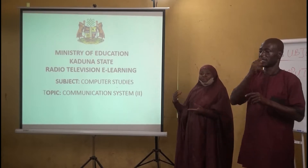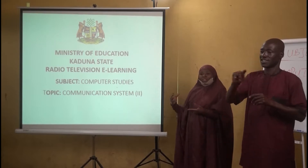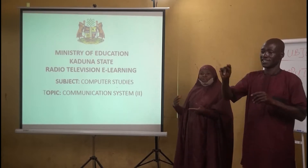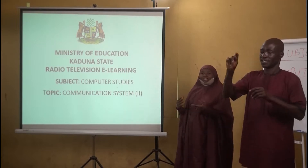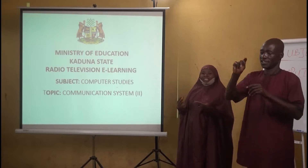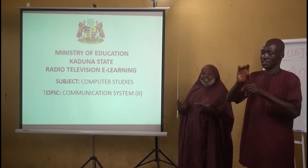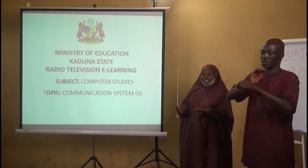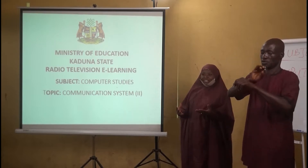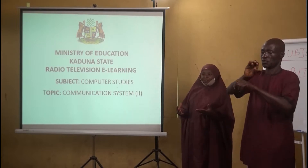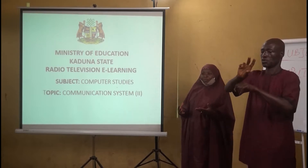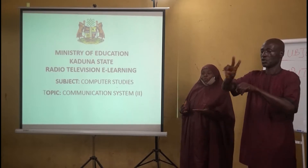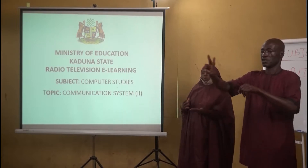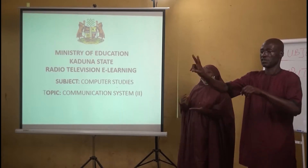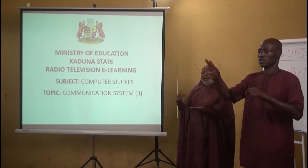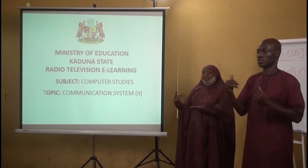means of this ICT, we can